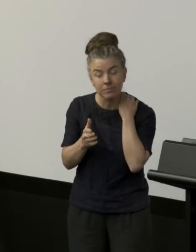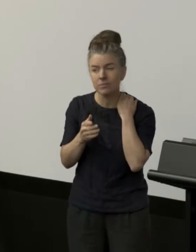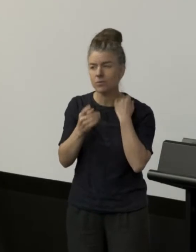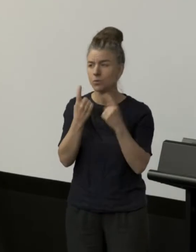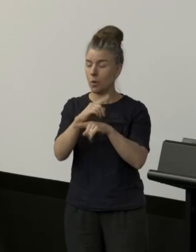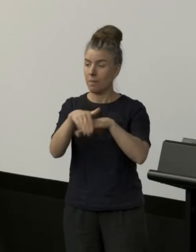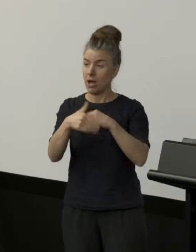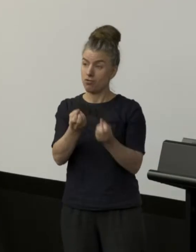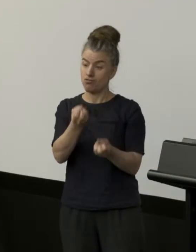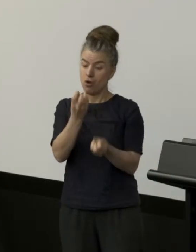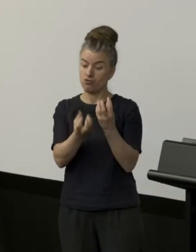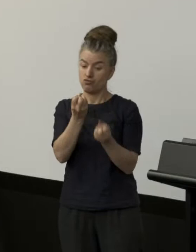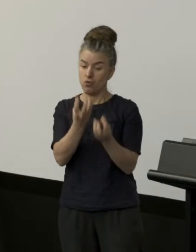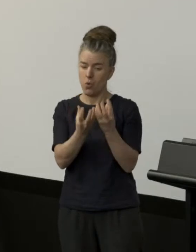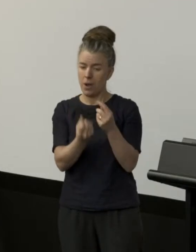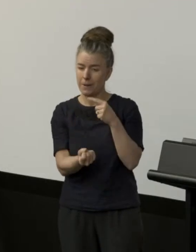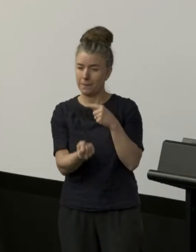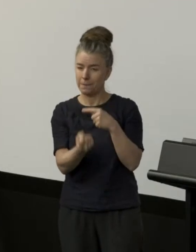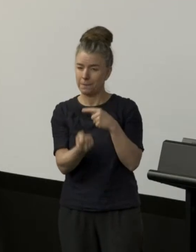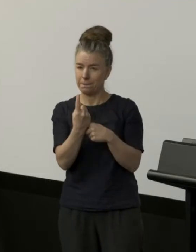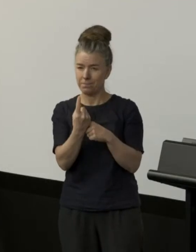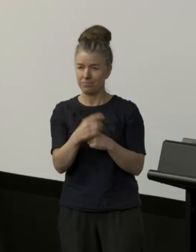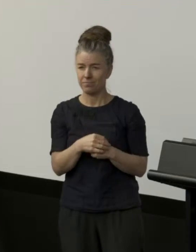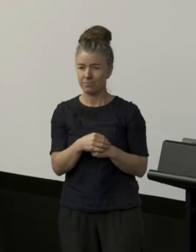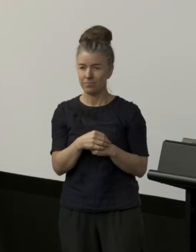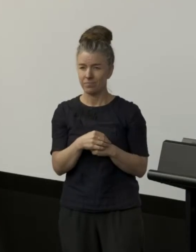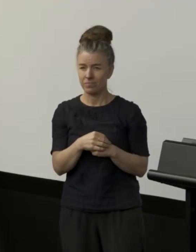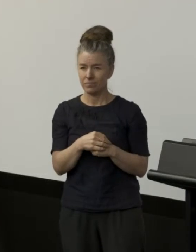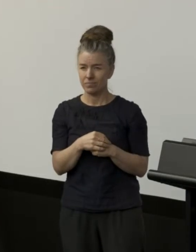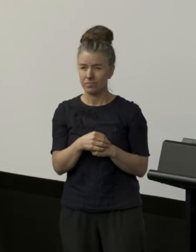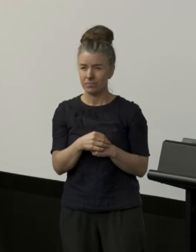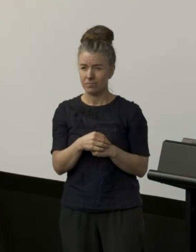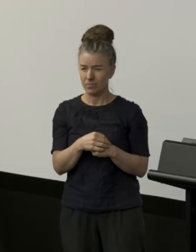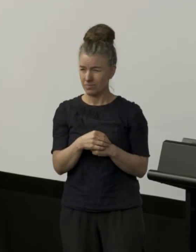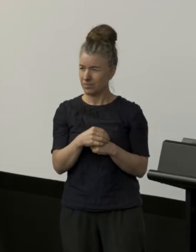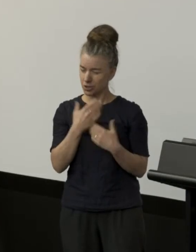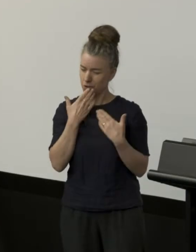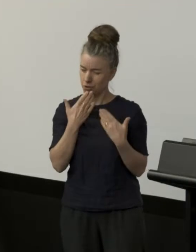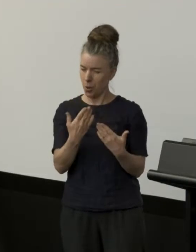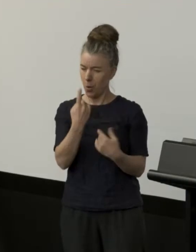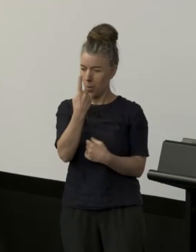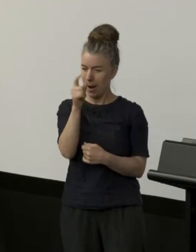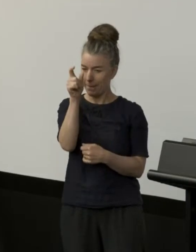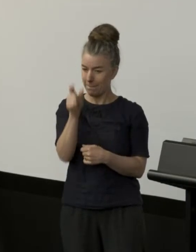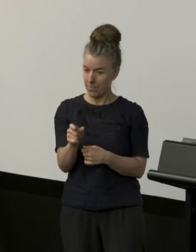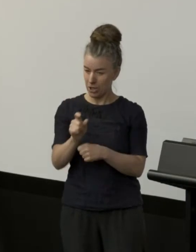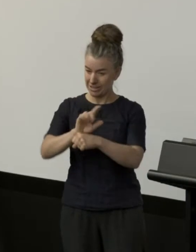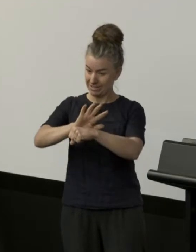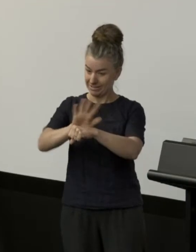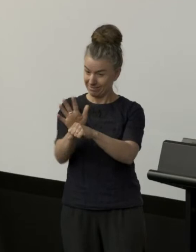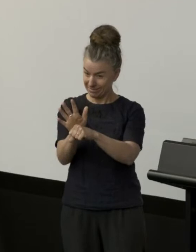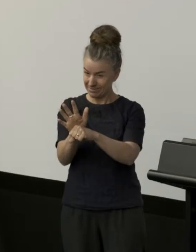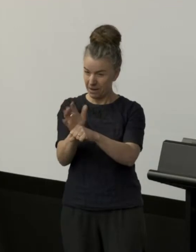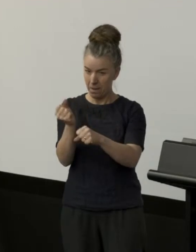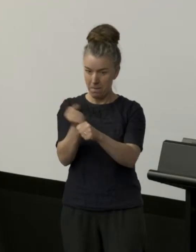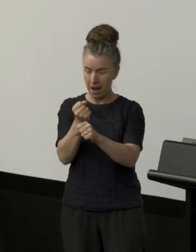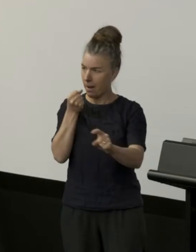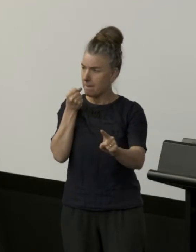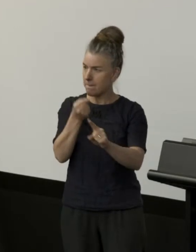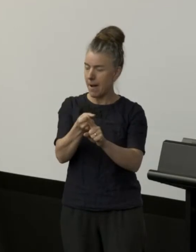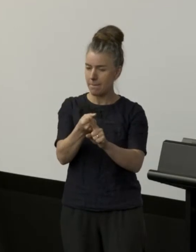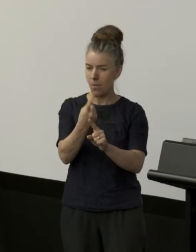Rotorua situation, Oh, yes. does that just highlight how one person can bring a city, not to its needs, that's being a bit